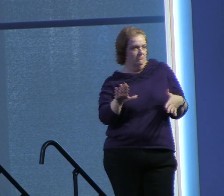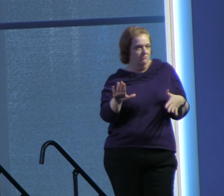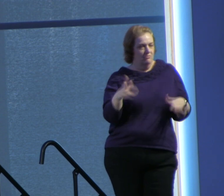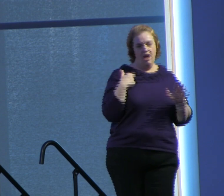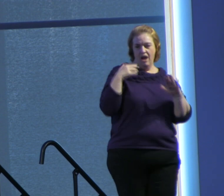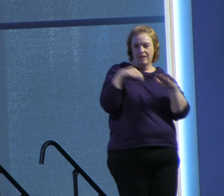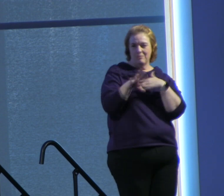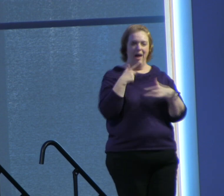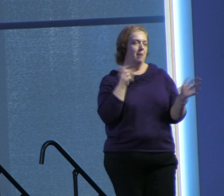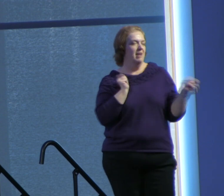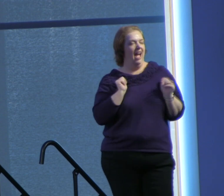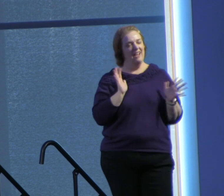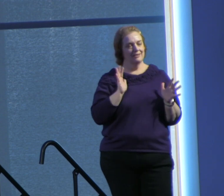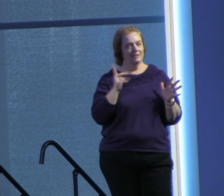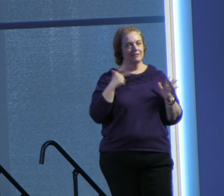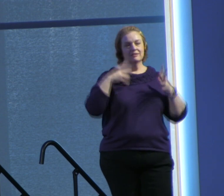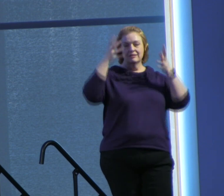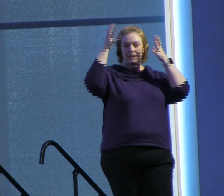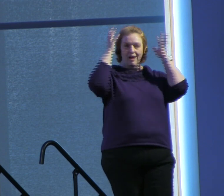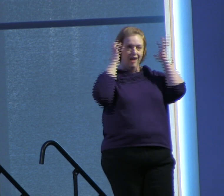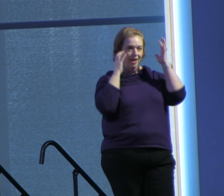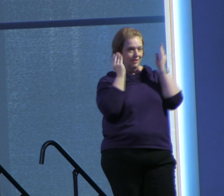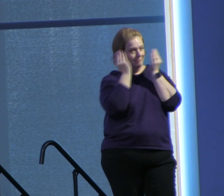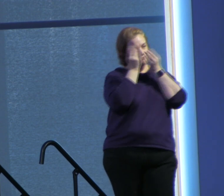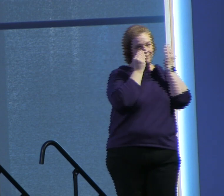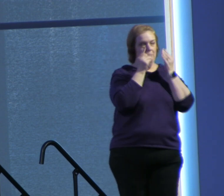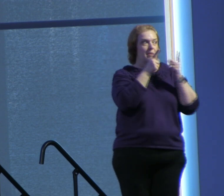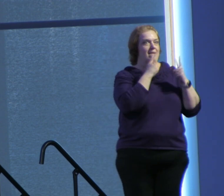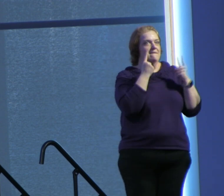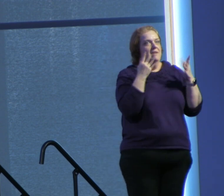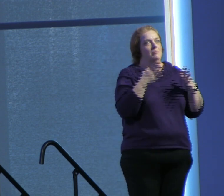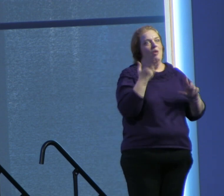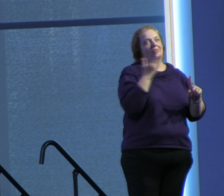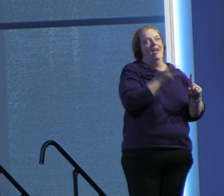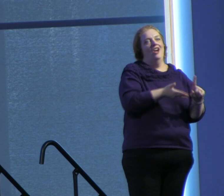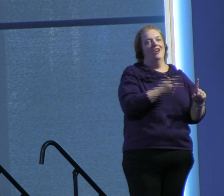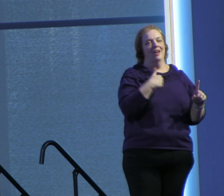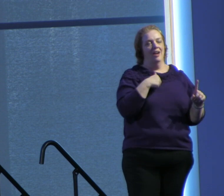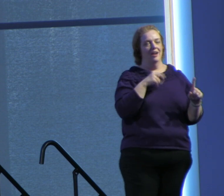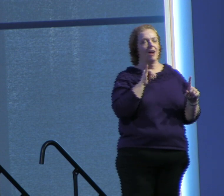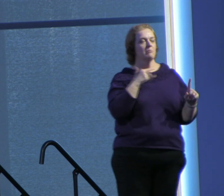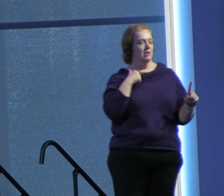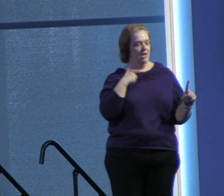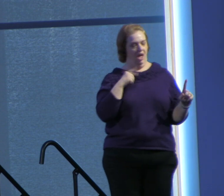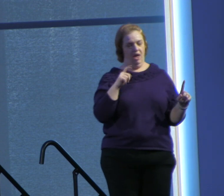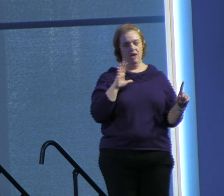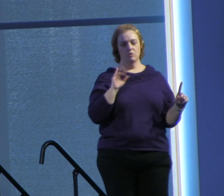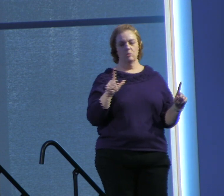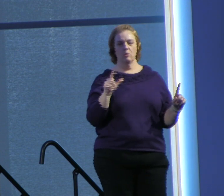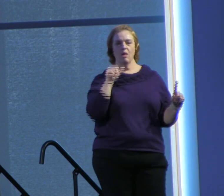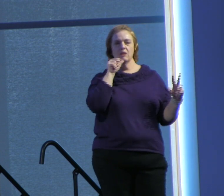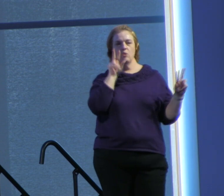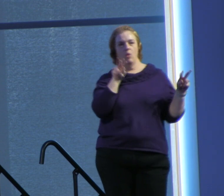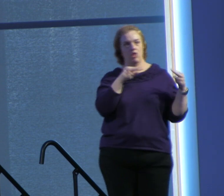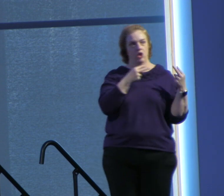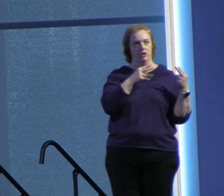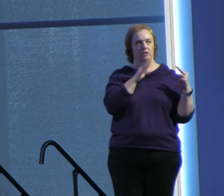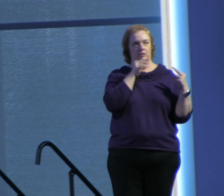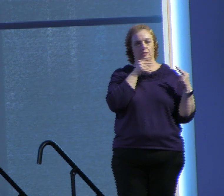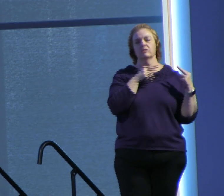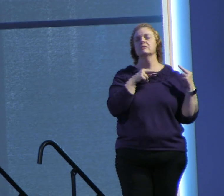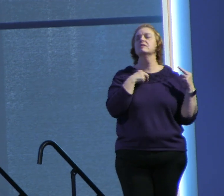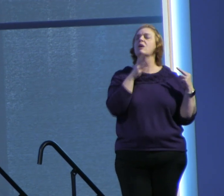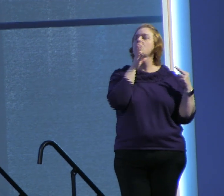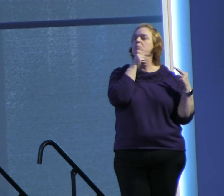and makeup, and the celebrity is there, and I'm like, play it cool. Don't make eye contact. Don't look at them.